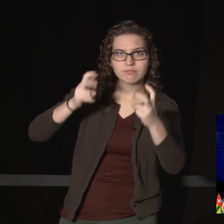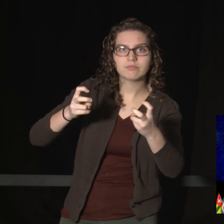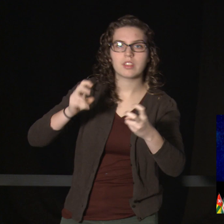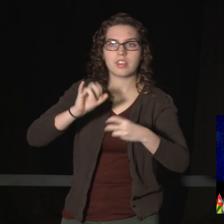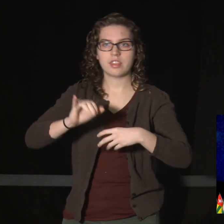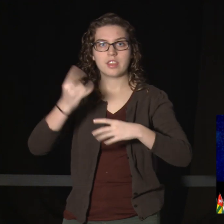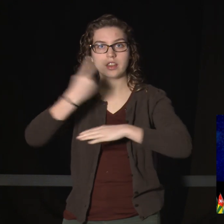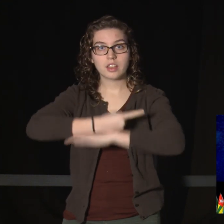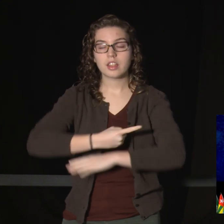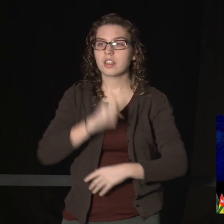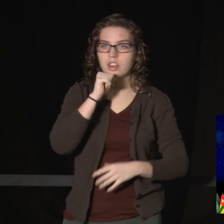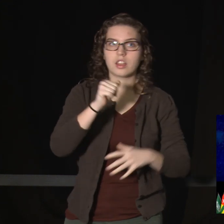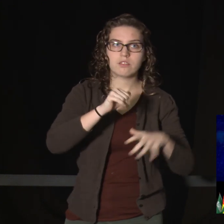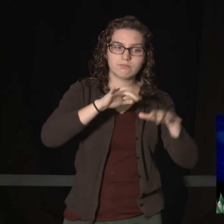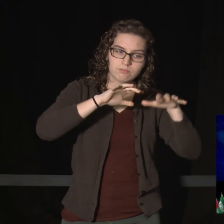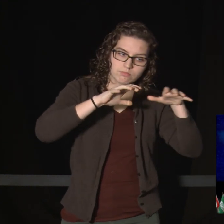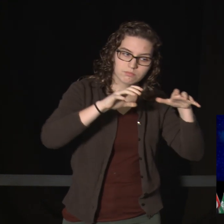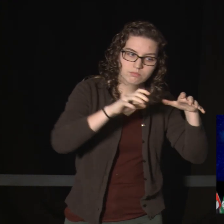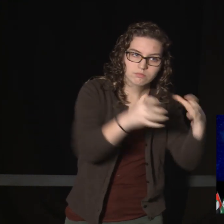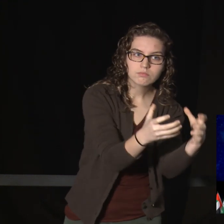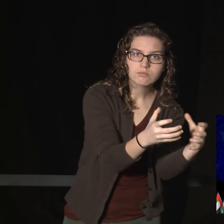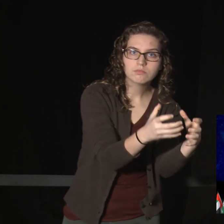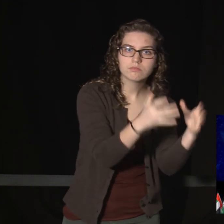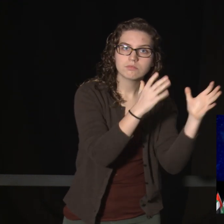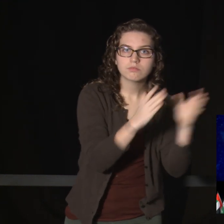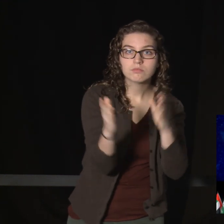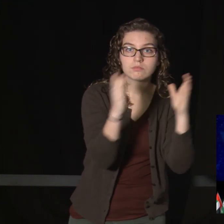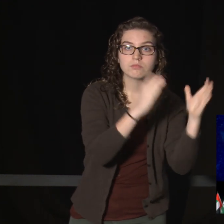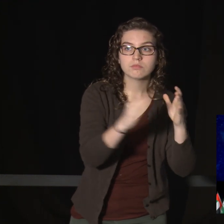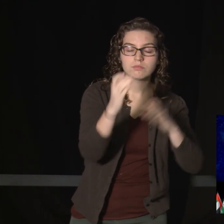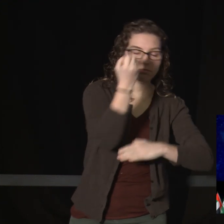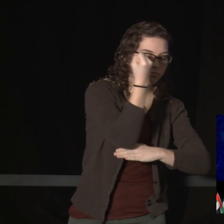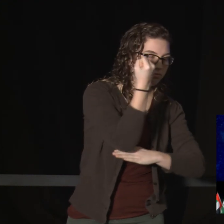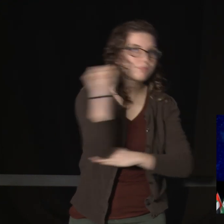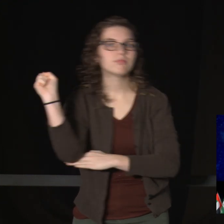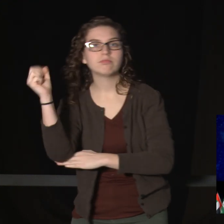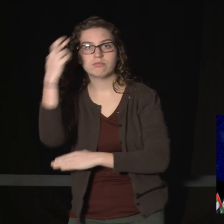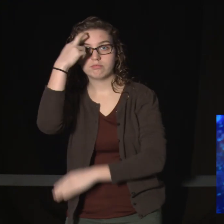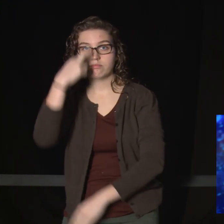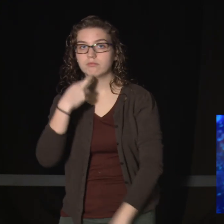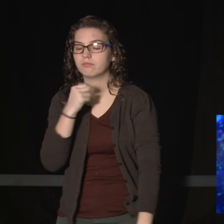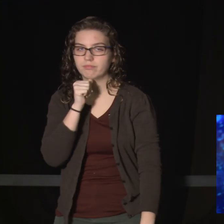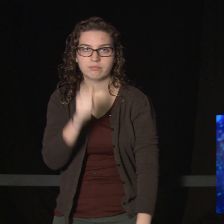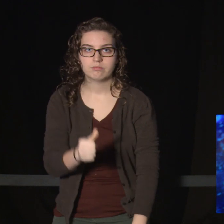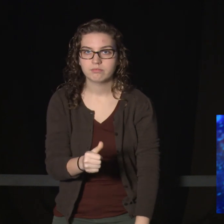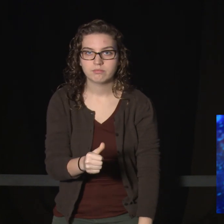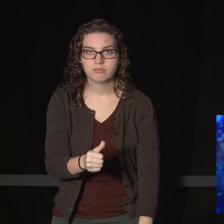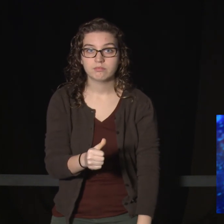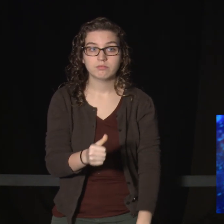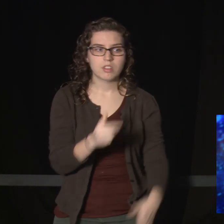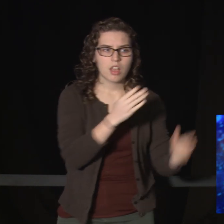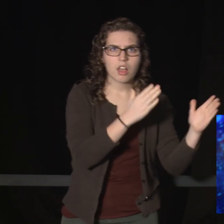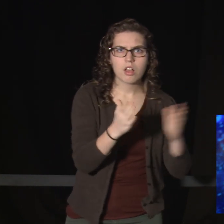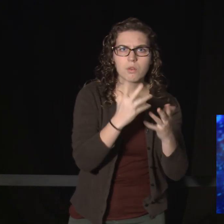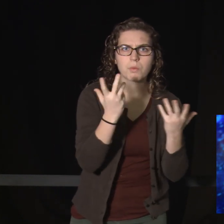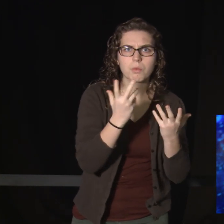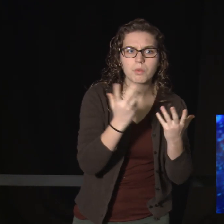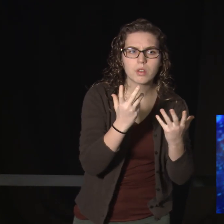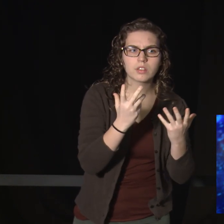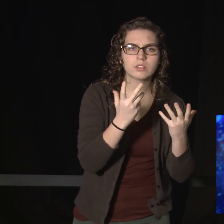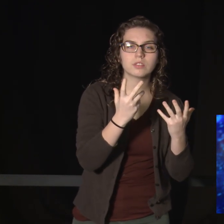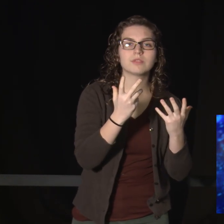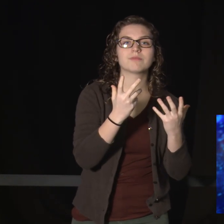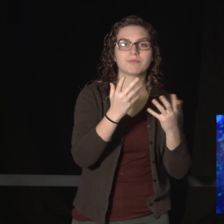They didn't organize themselves for a protest against Rome. They organized themselves for prayer and